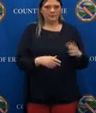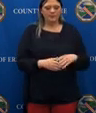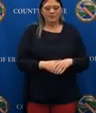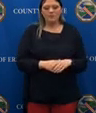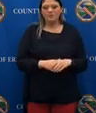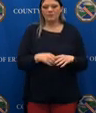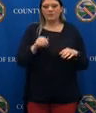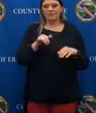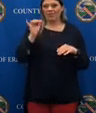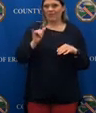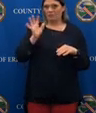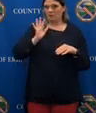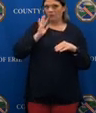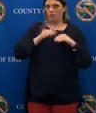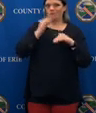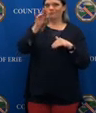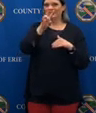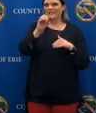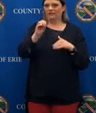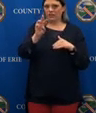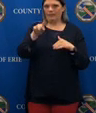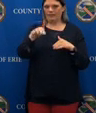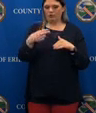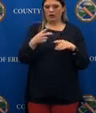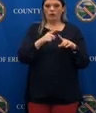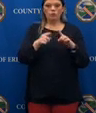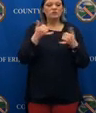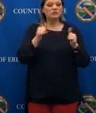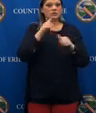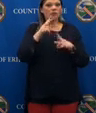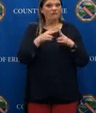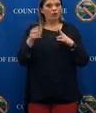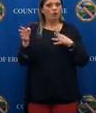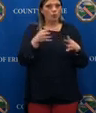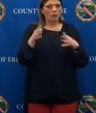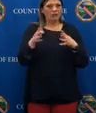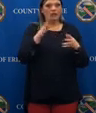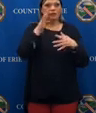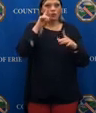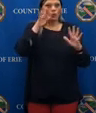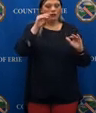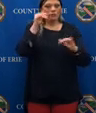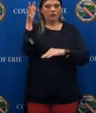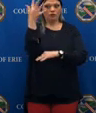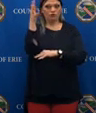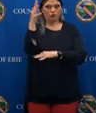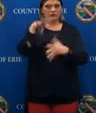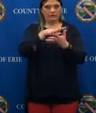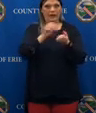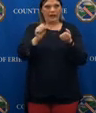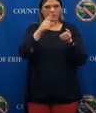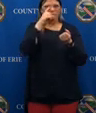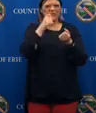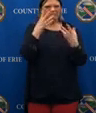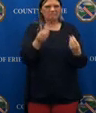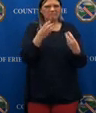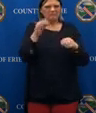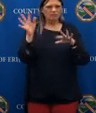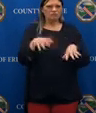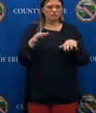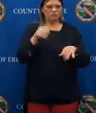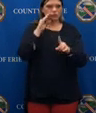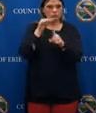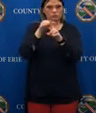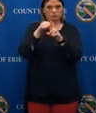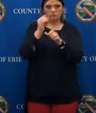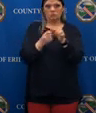forecast of over 70 miles per hour. But still going to be very windy. We're expecting some tree damage, especially with the rain today. So I just want to remind everybody,